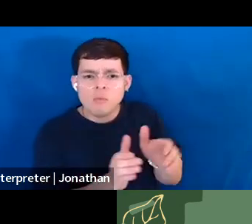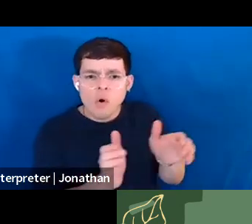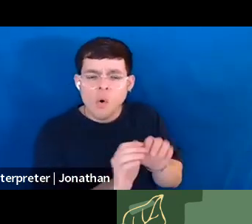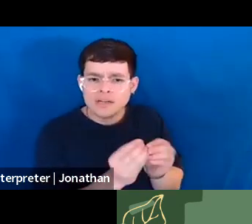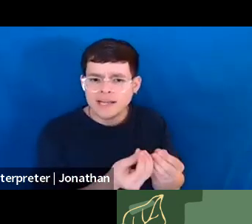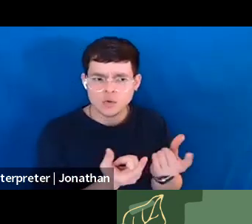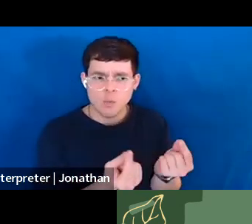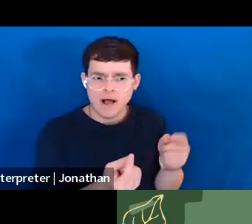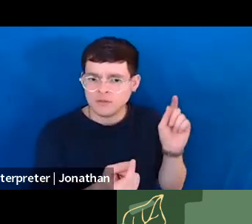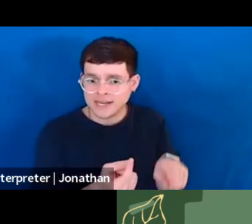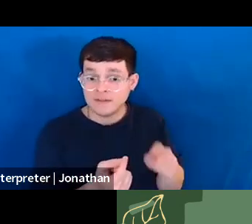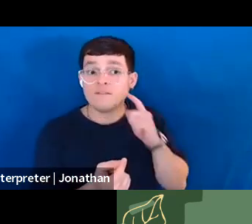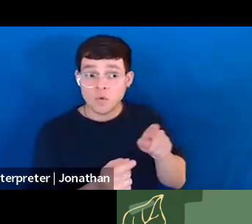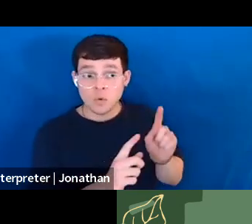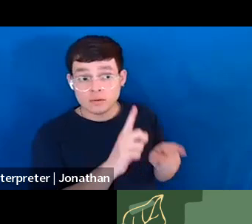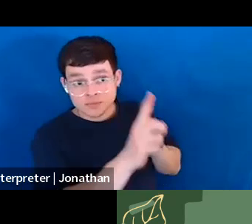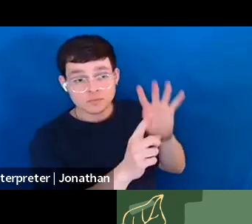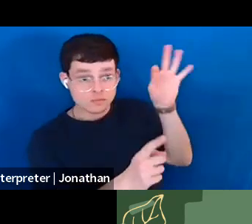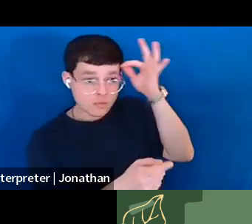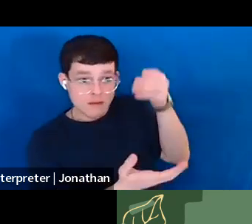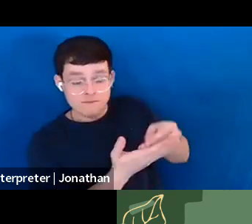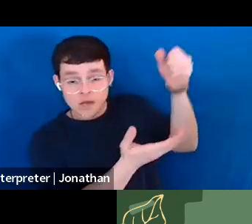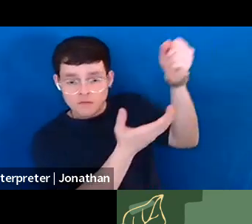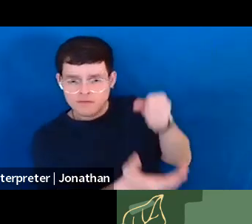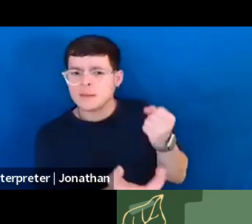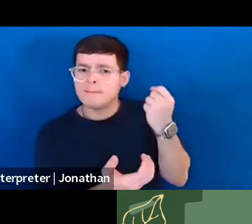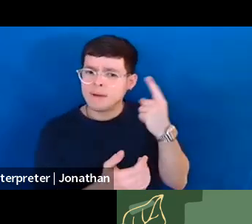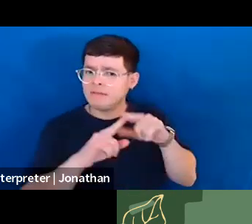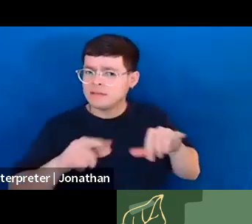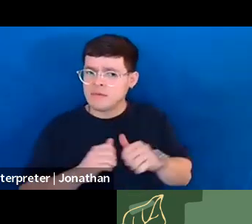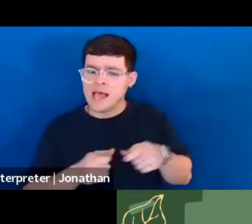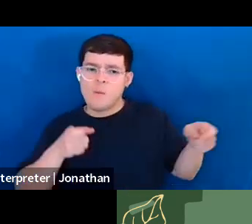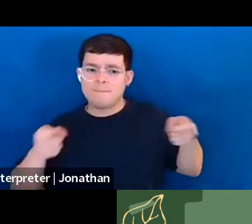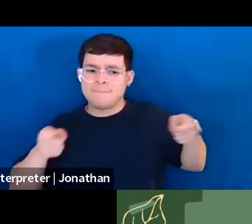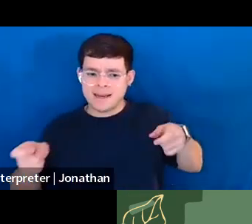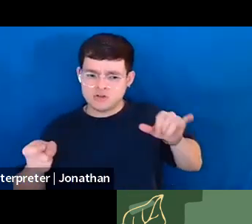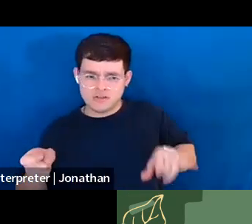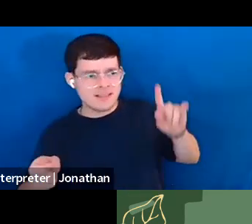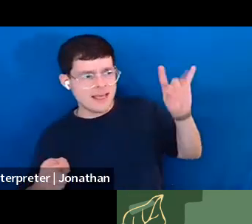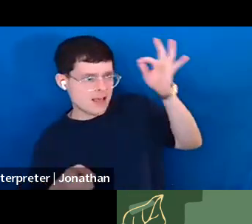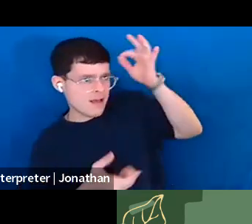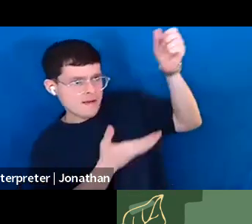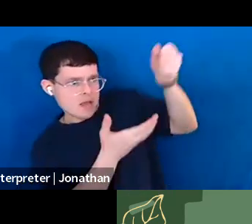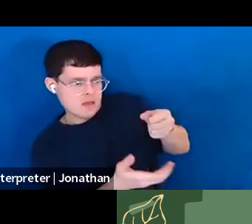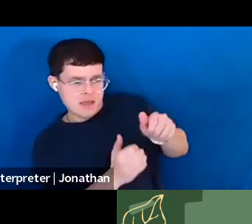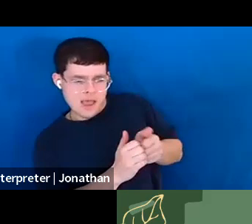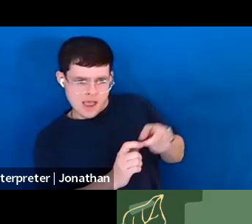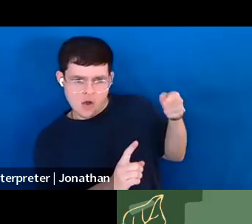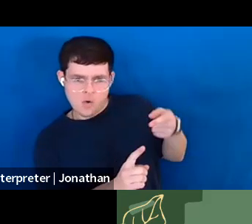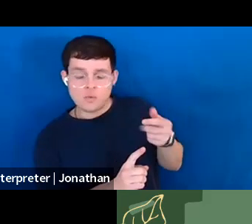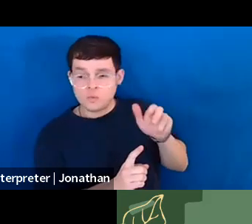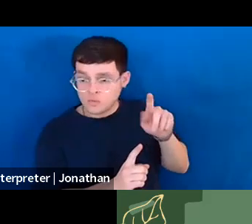just pursue federal funding, but to manage a federally funded grant? And what are all